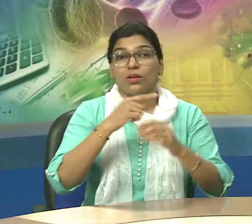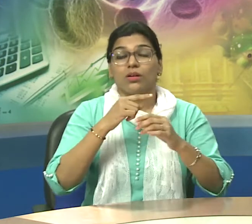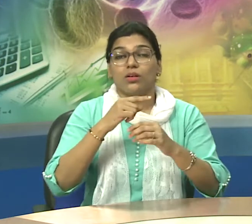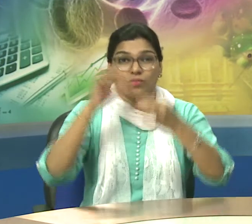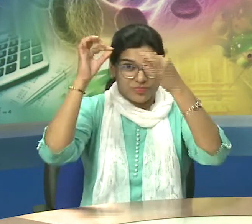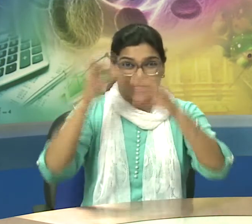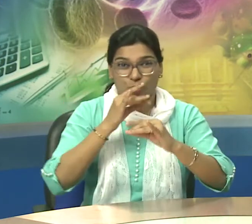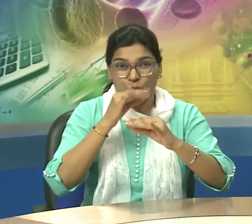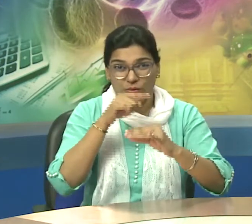He was